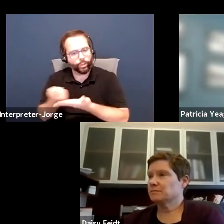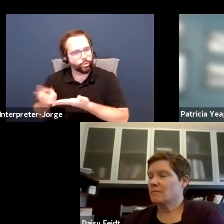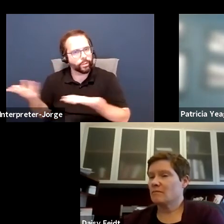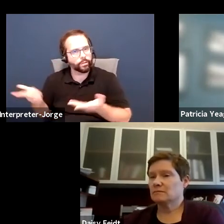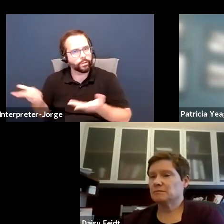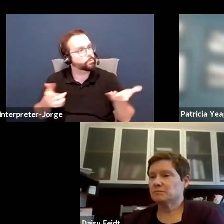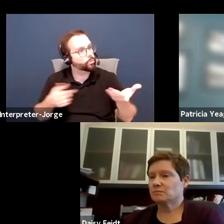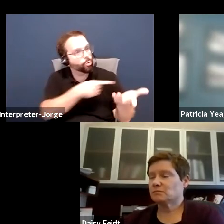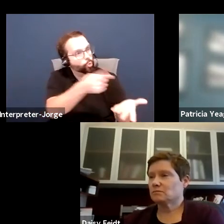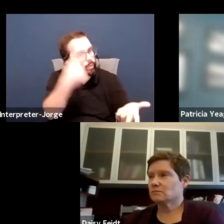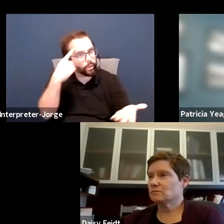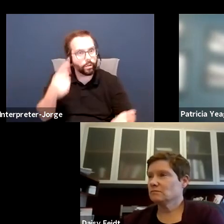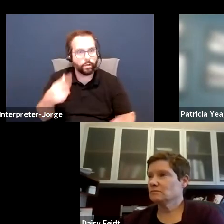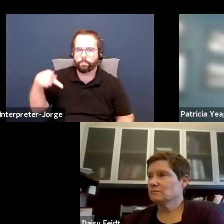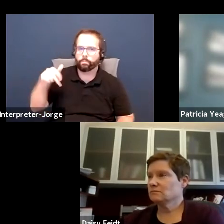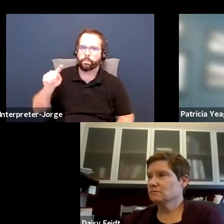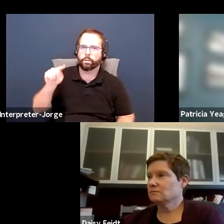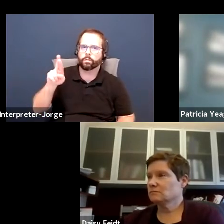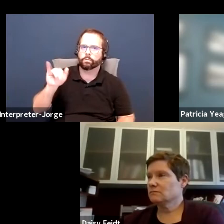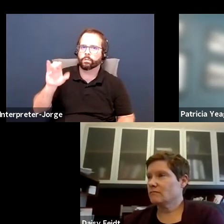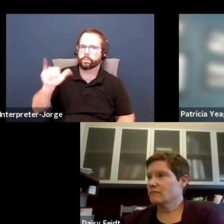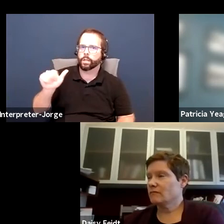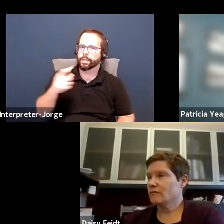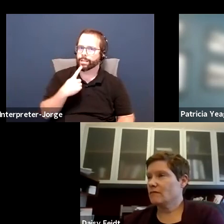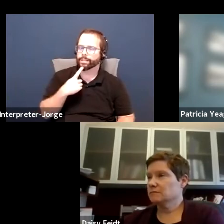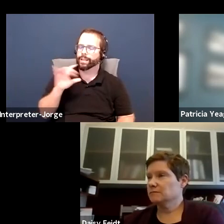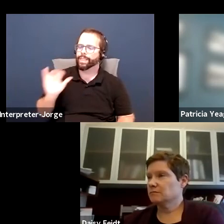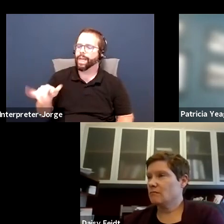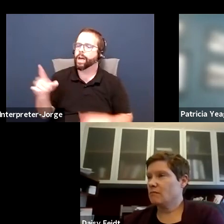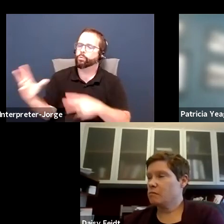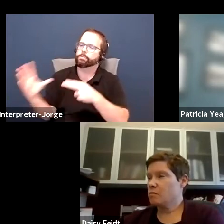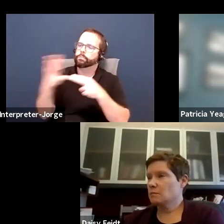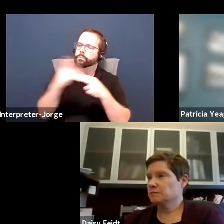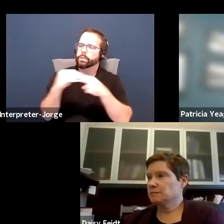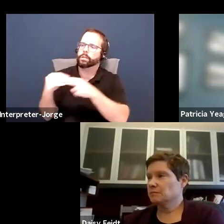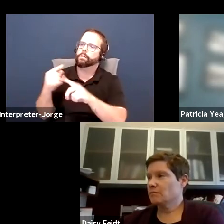back to what was Sequoia was suggesting. You know, you can go to